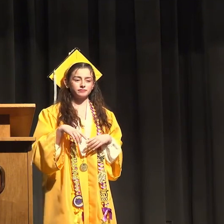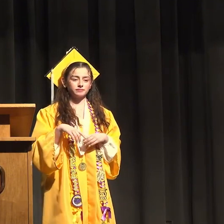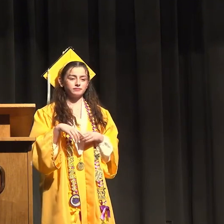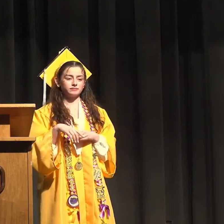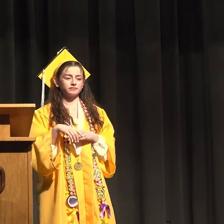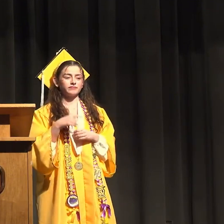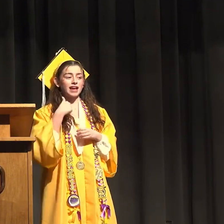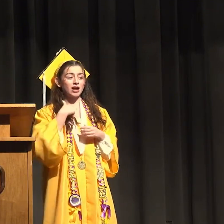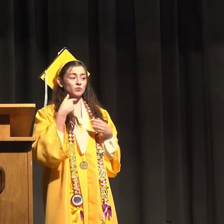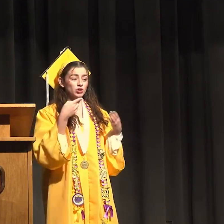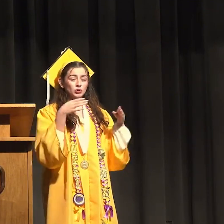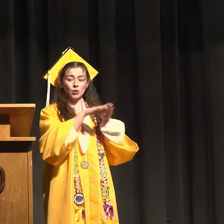be today.